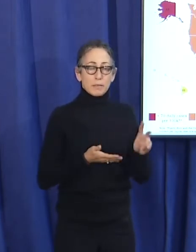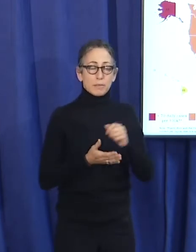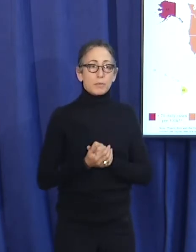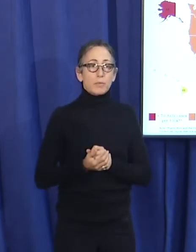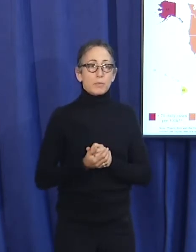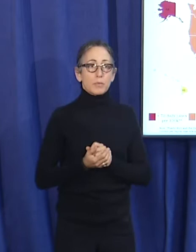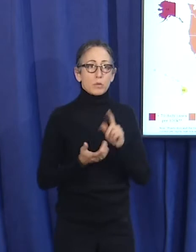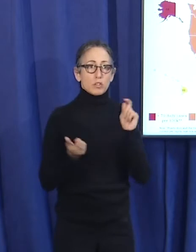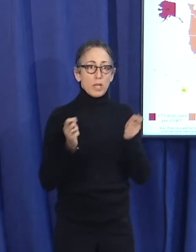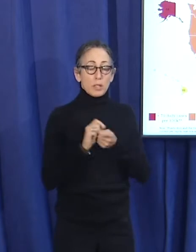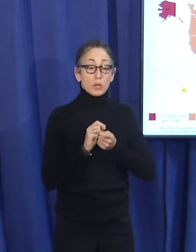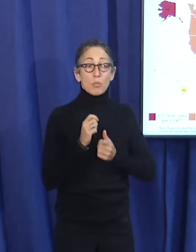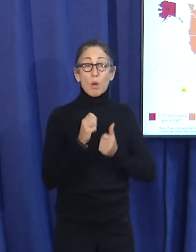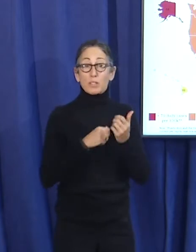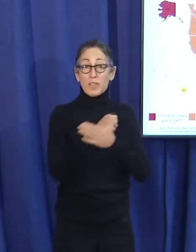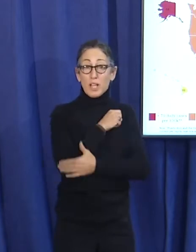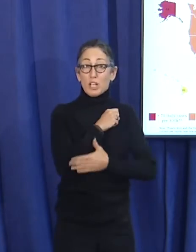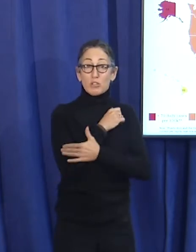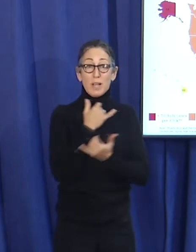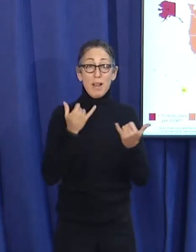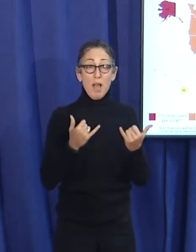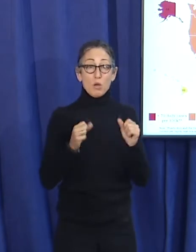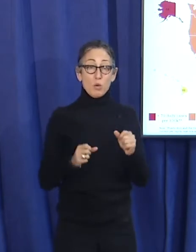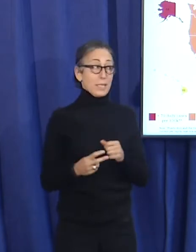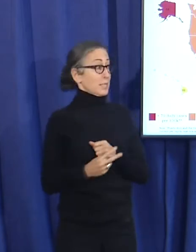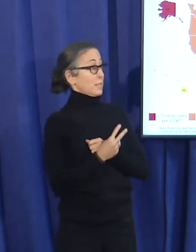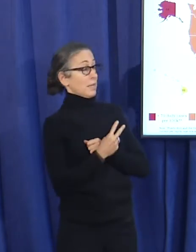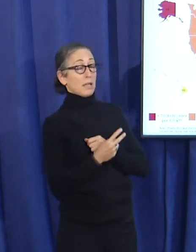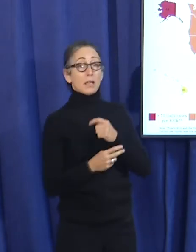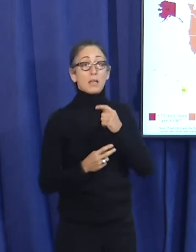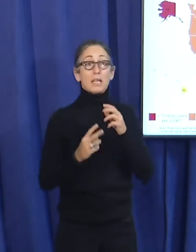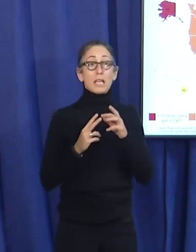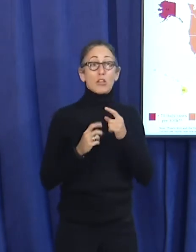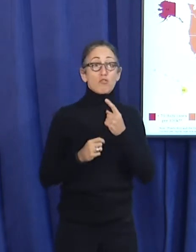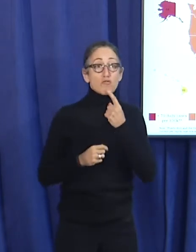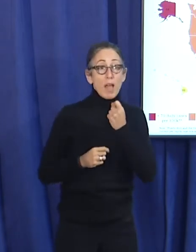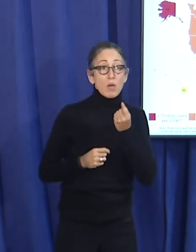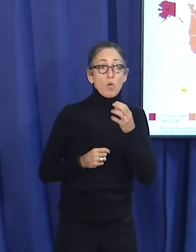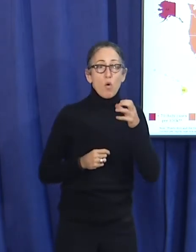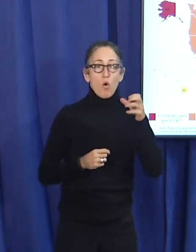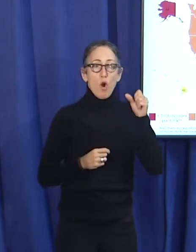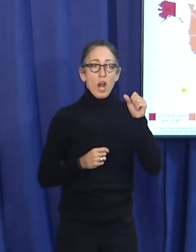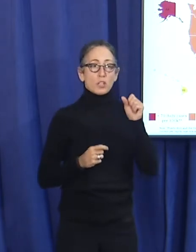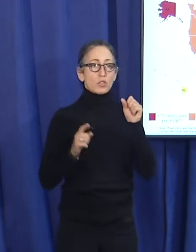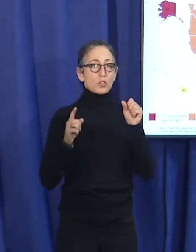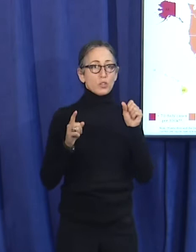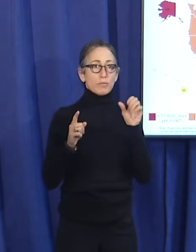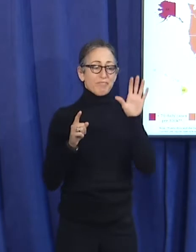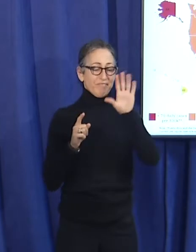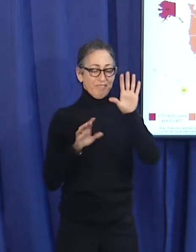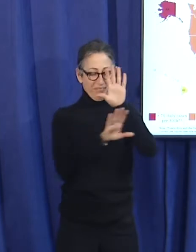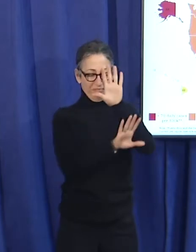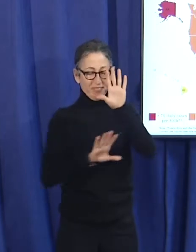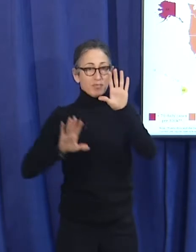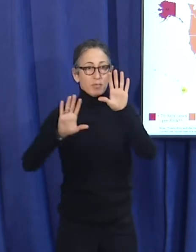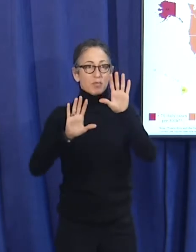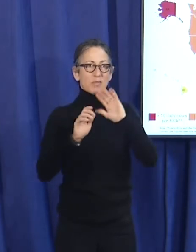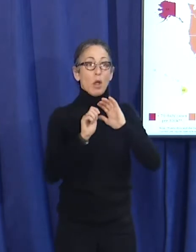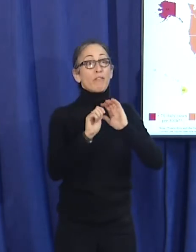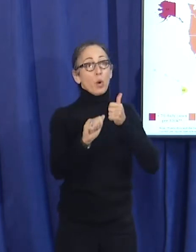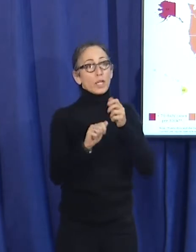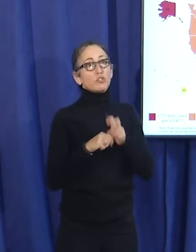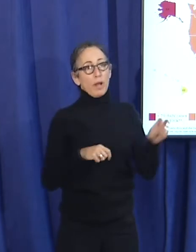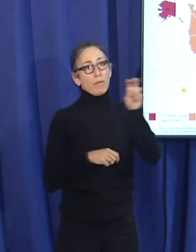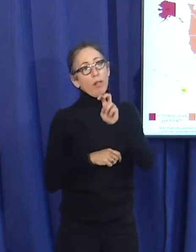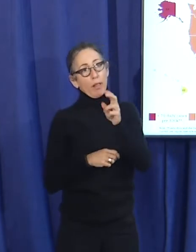see, most of the country at this point is either red or orange, meaning we are recommending avoiding travel. There are